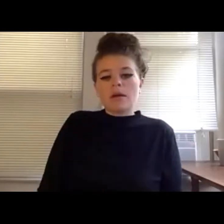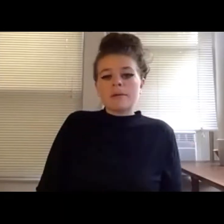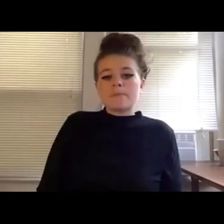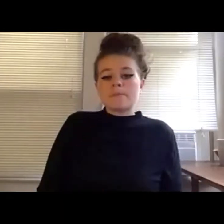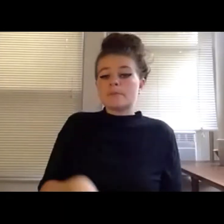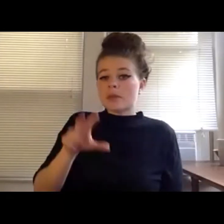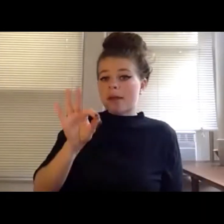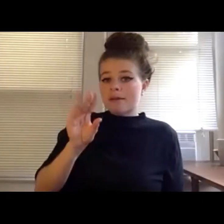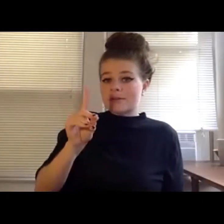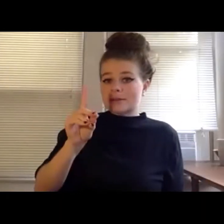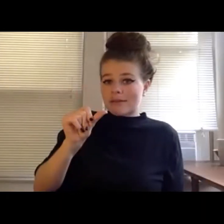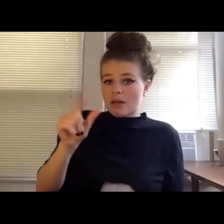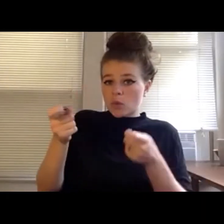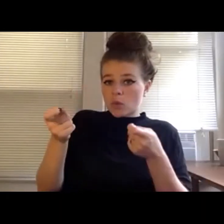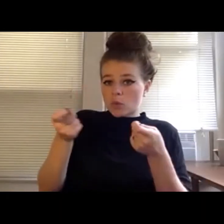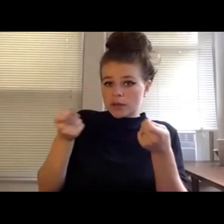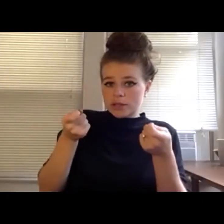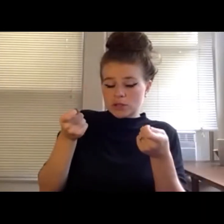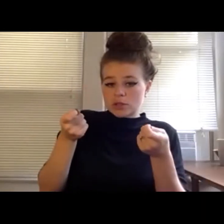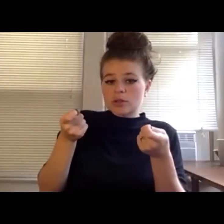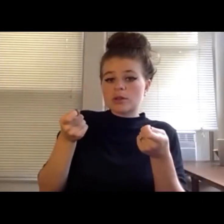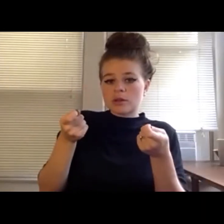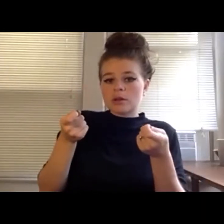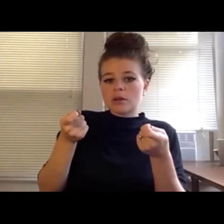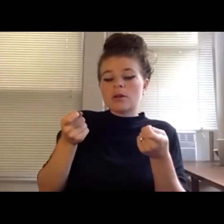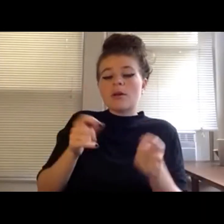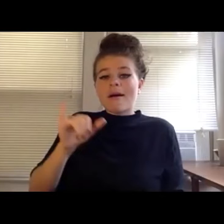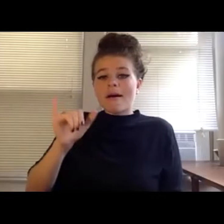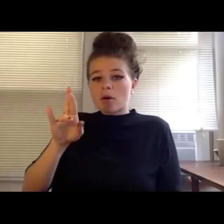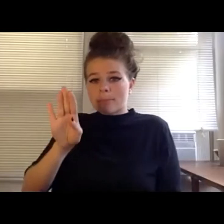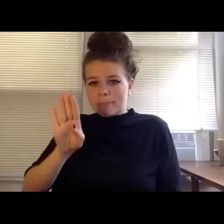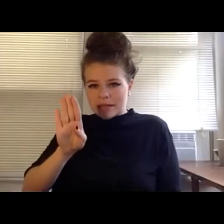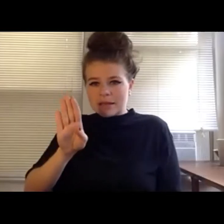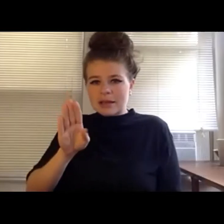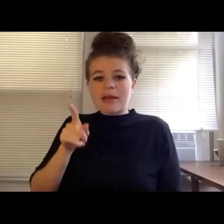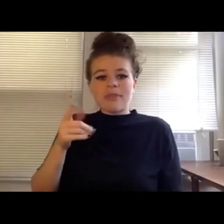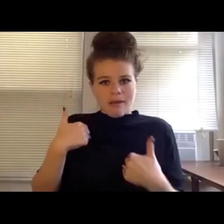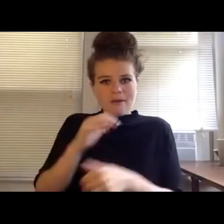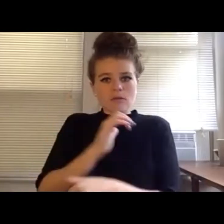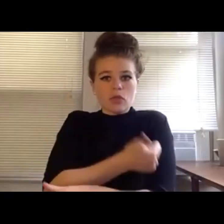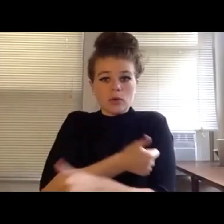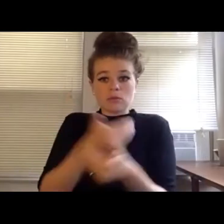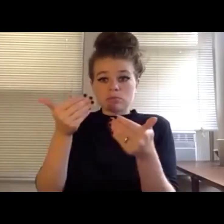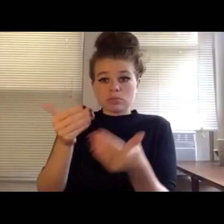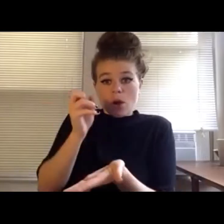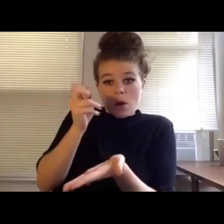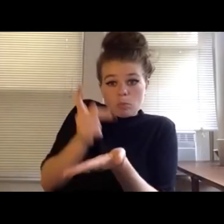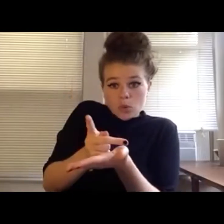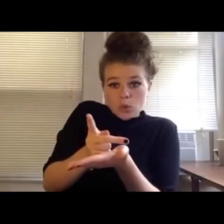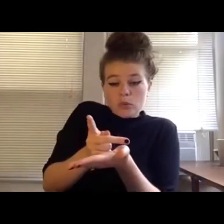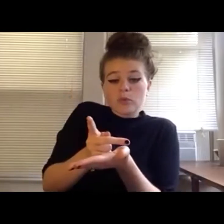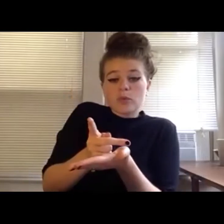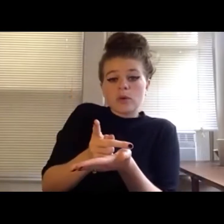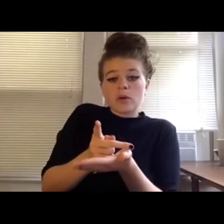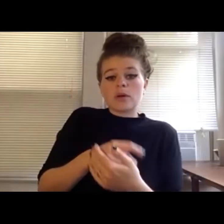FDA regulations, an IRB has the authority to approve, require modifications,